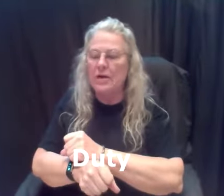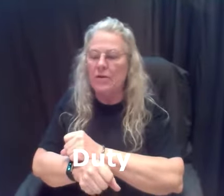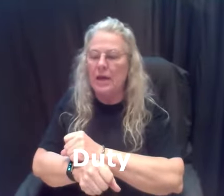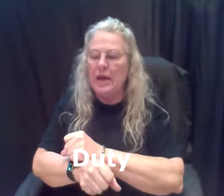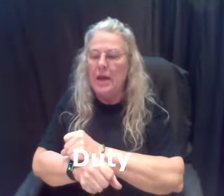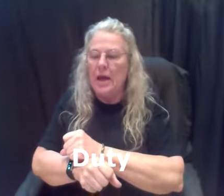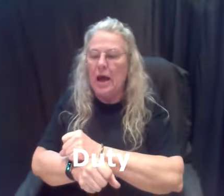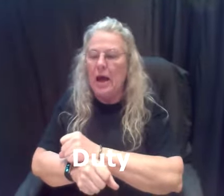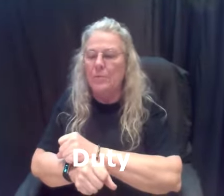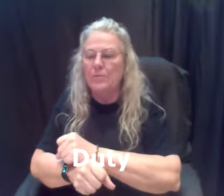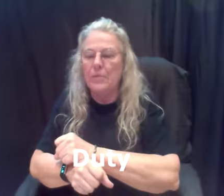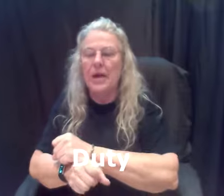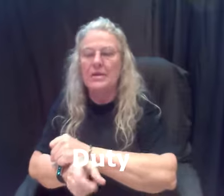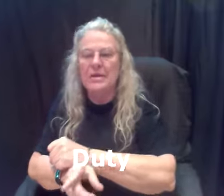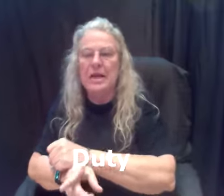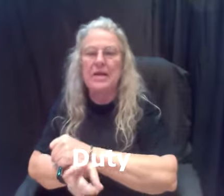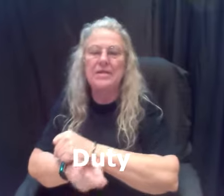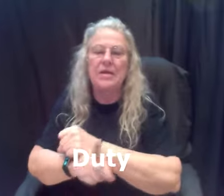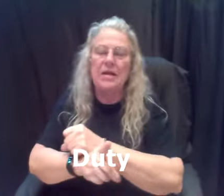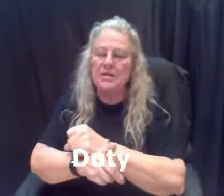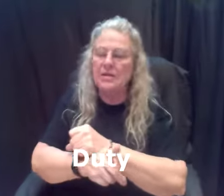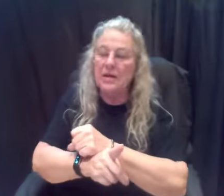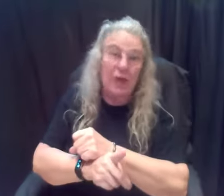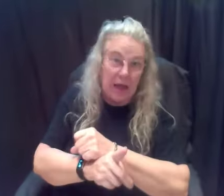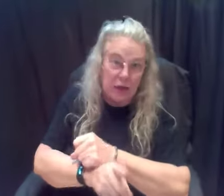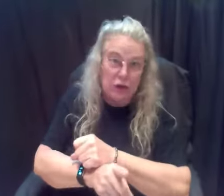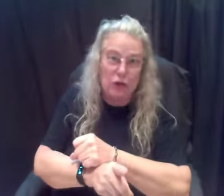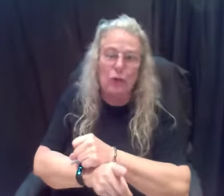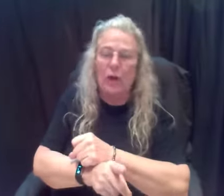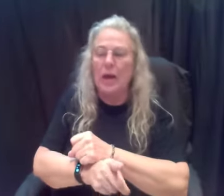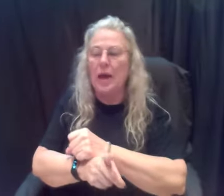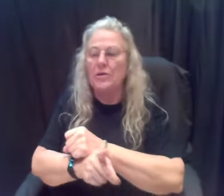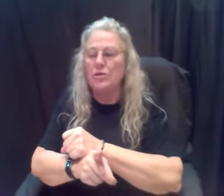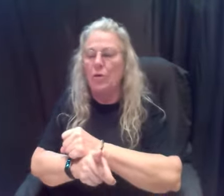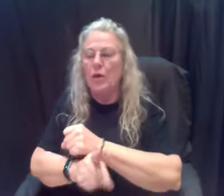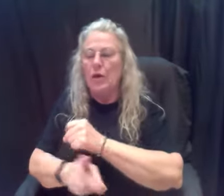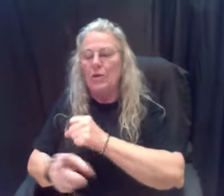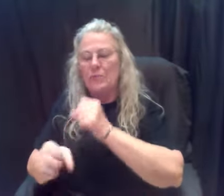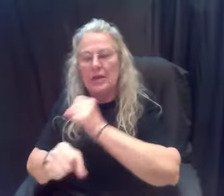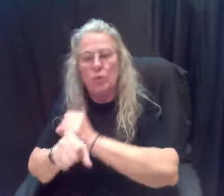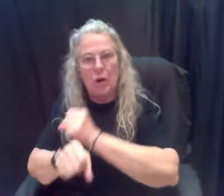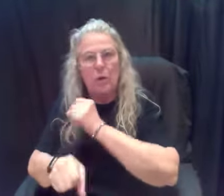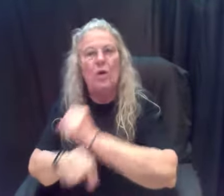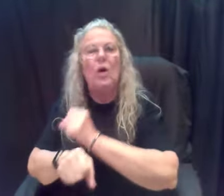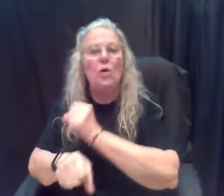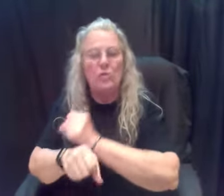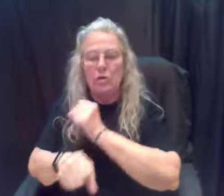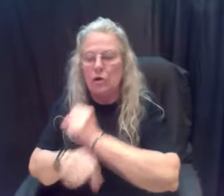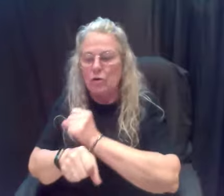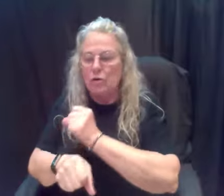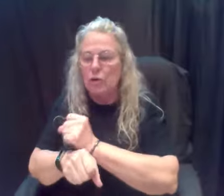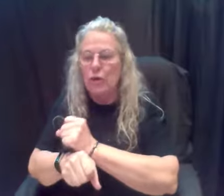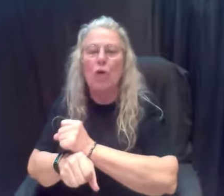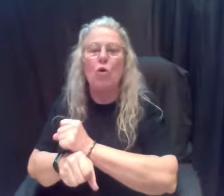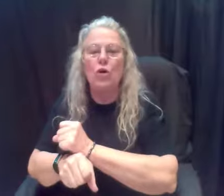necessarily, a deed isn't necessarily a duty. And so that's where your duty or your